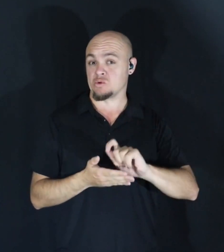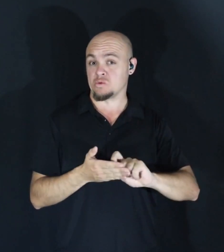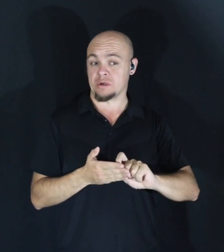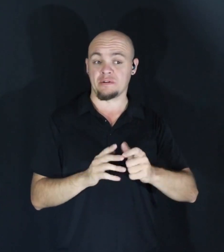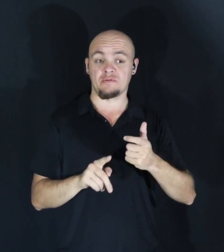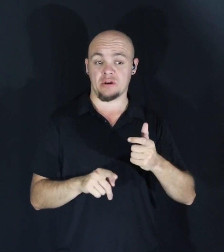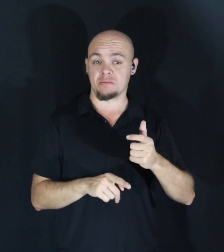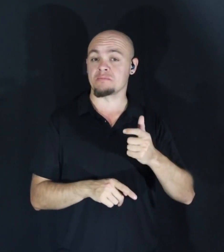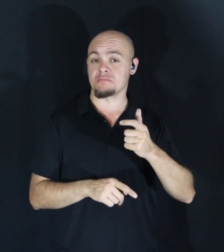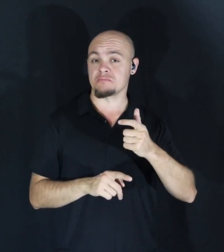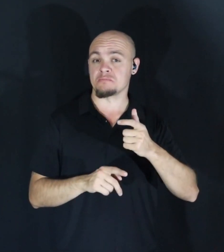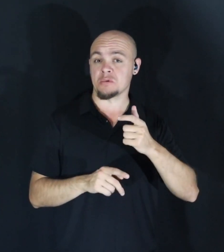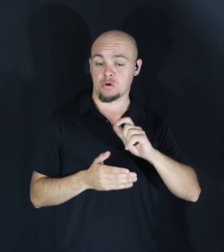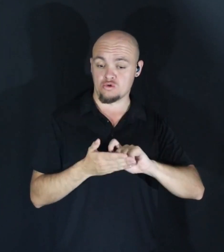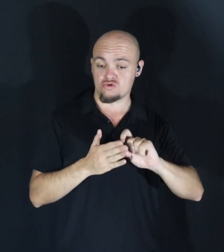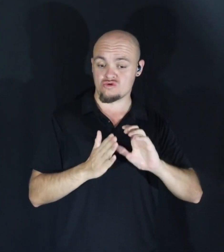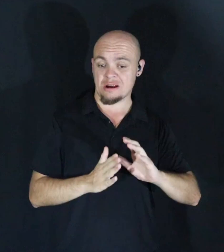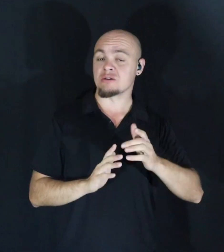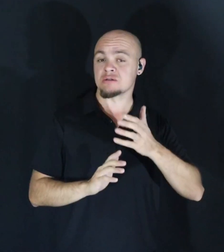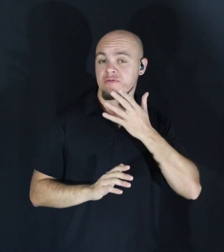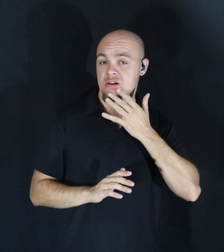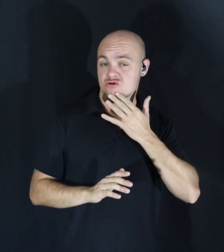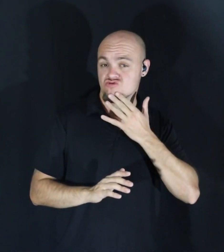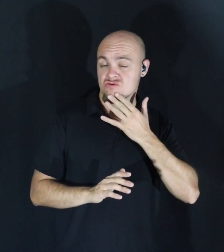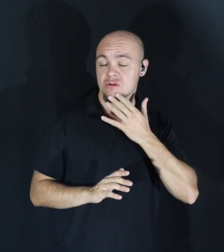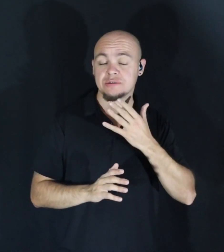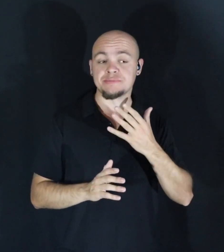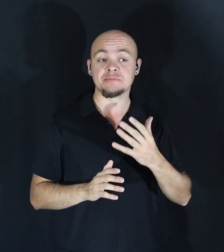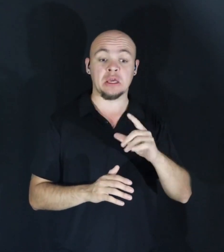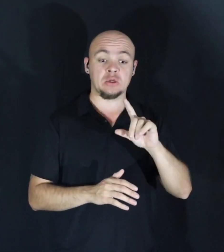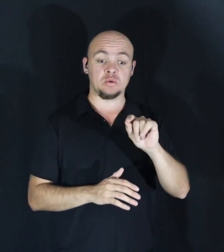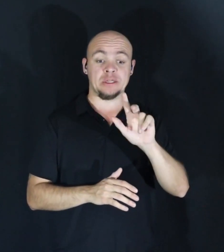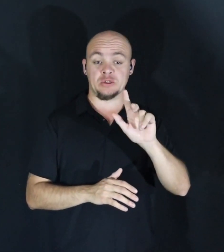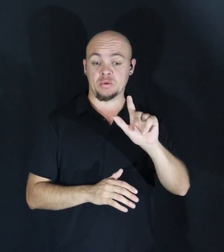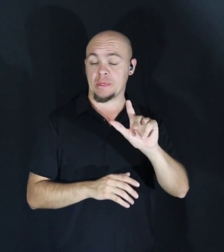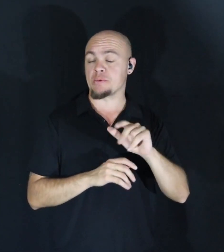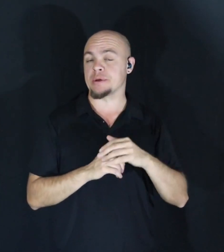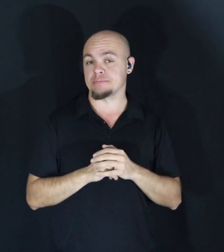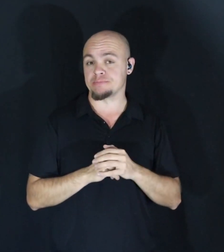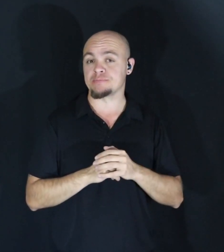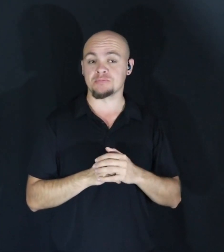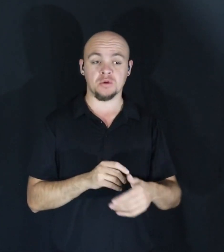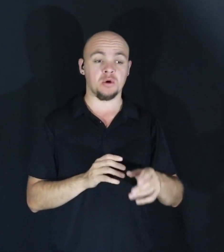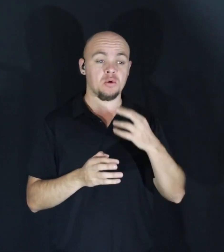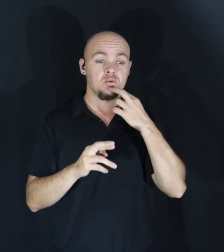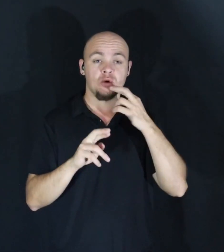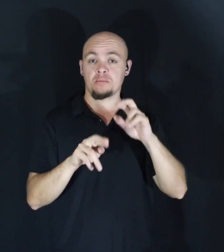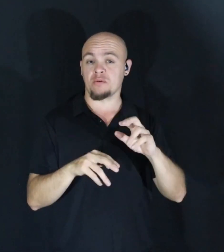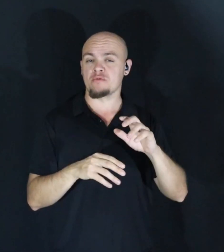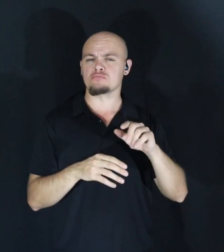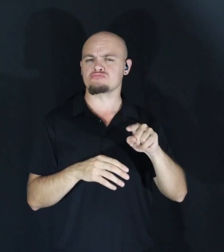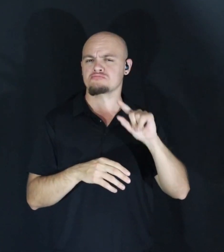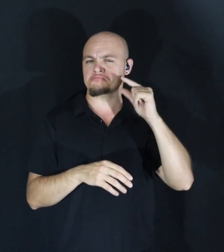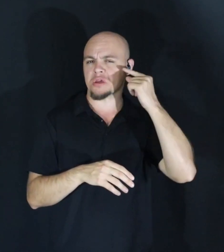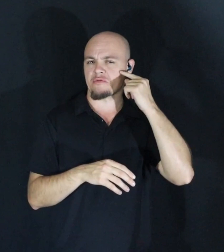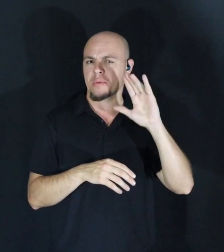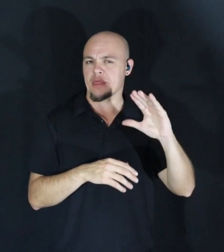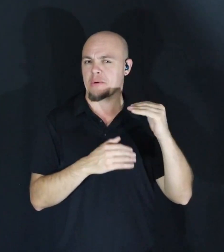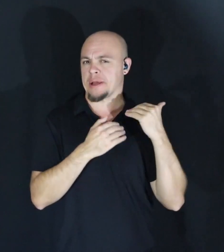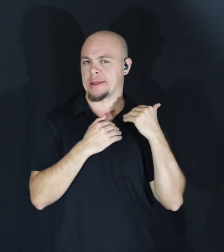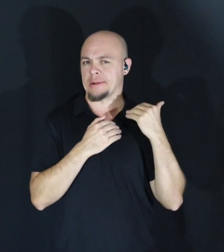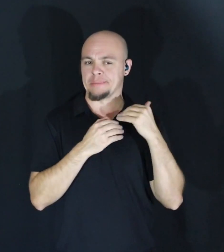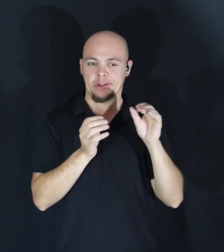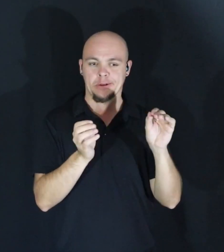writers of color. And in 2023, according to a report from the Government Accountability Office, only